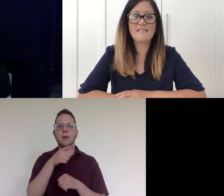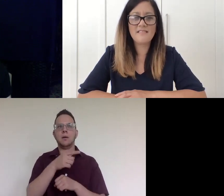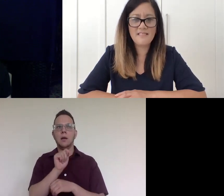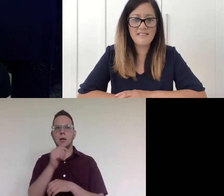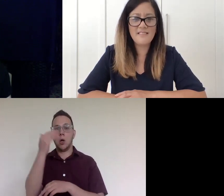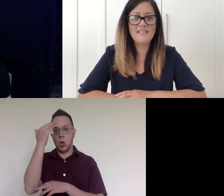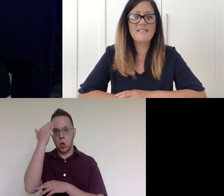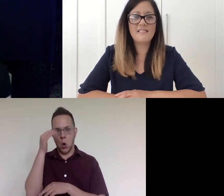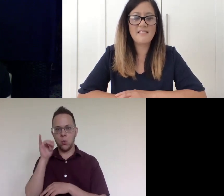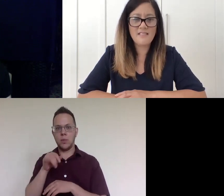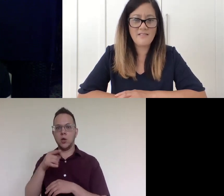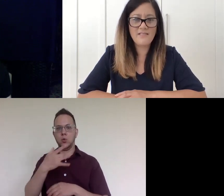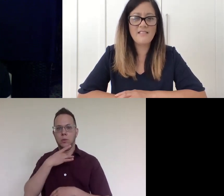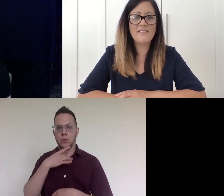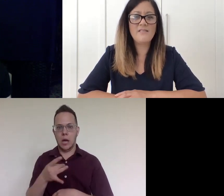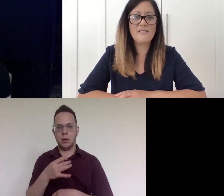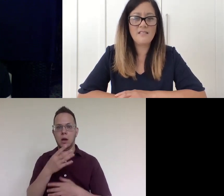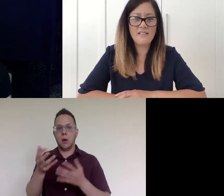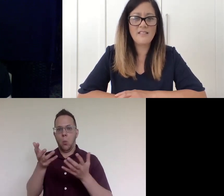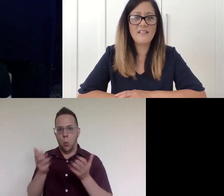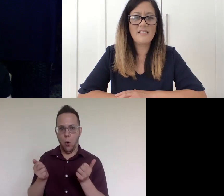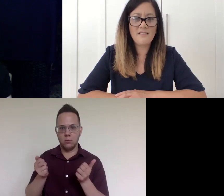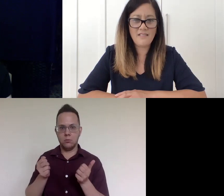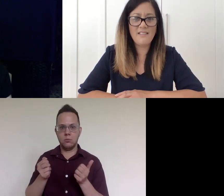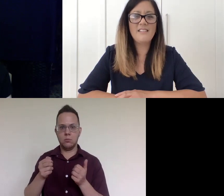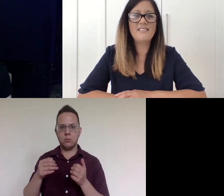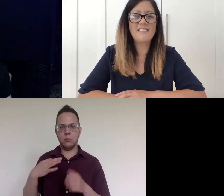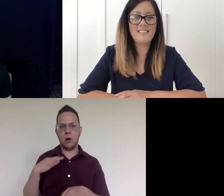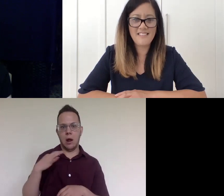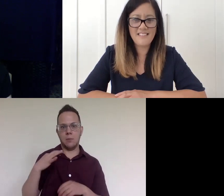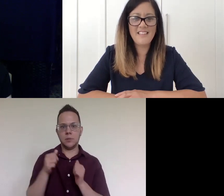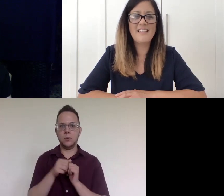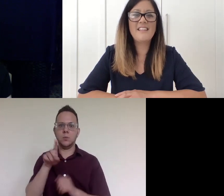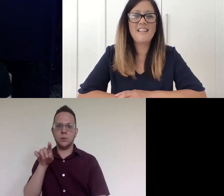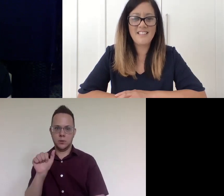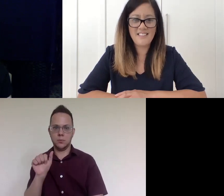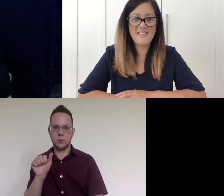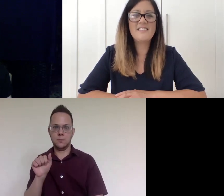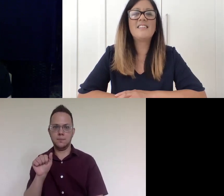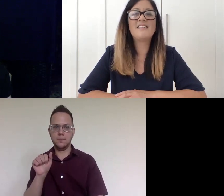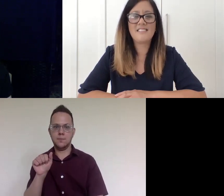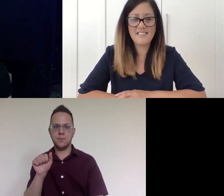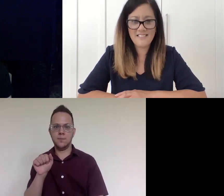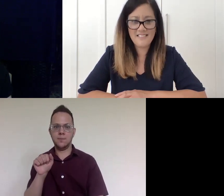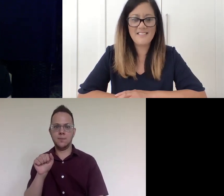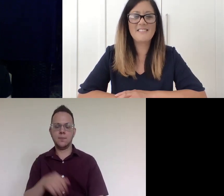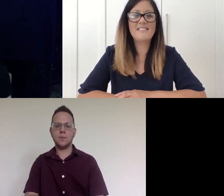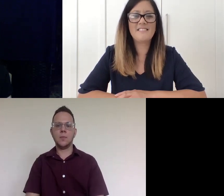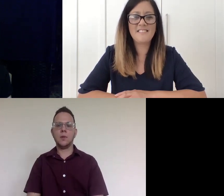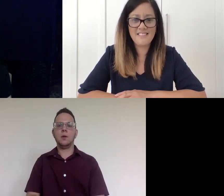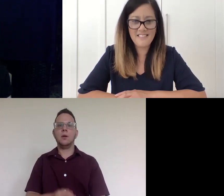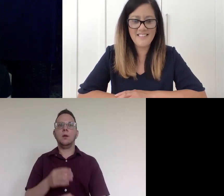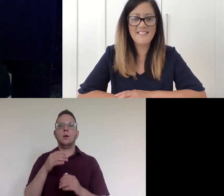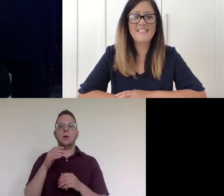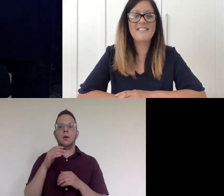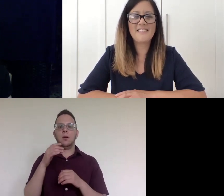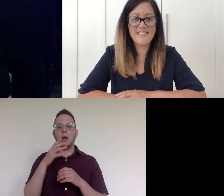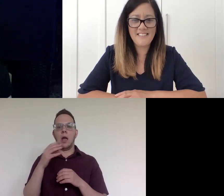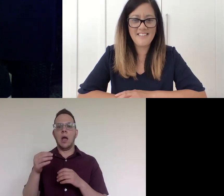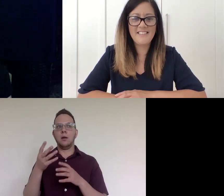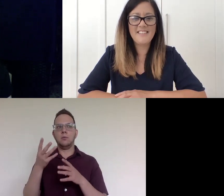the conversation, because you should make it known that you like and want to apply as a person with a